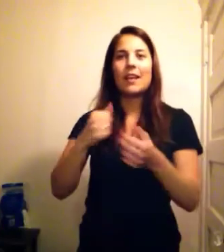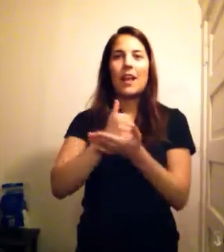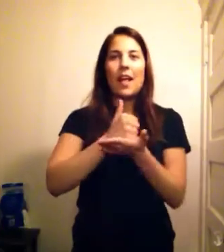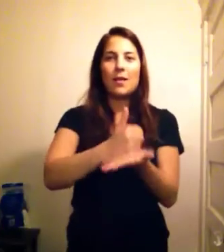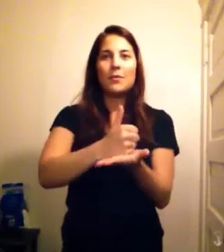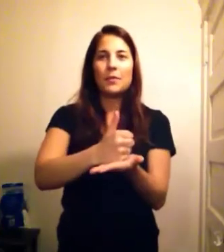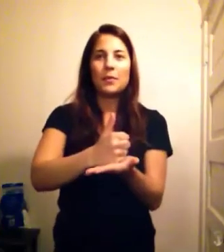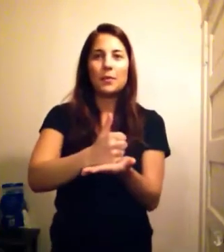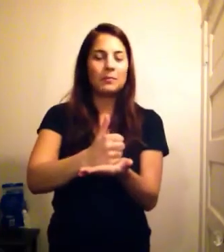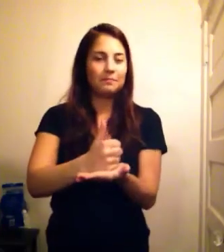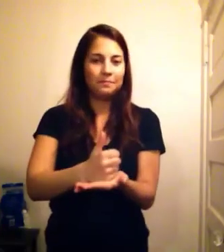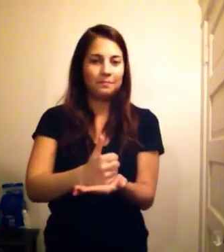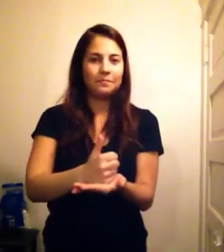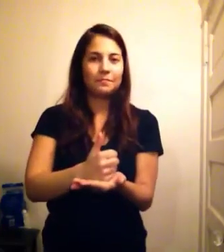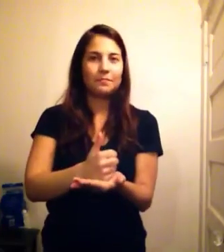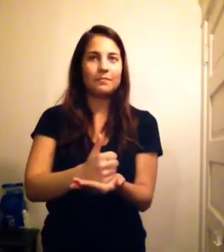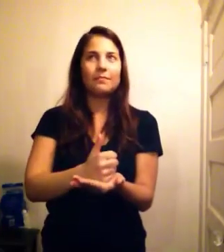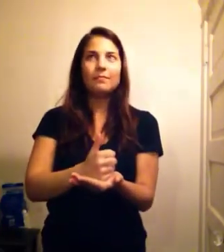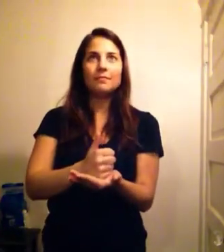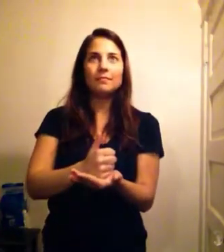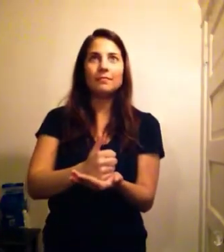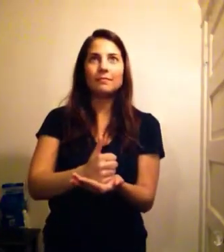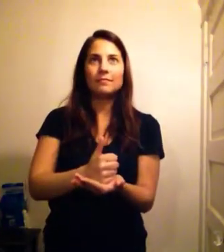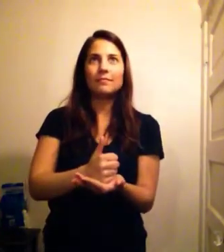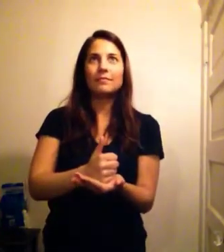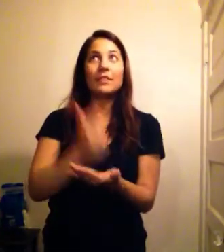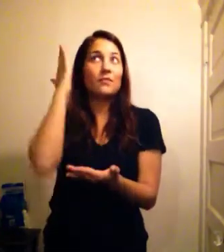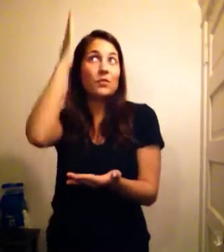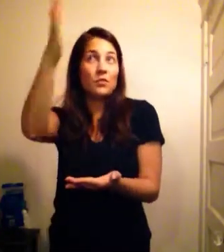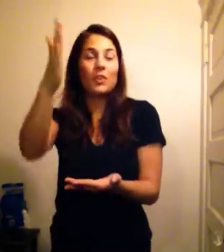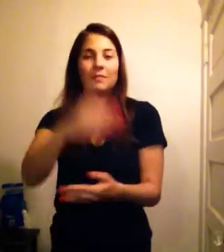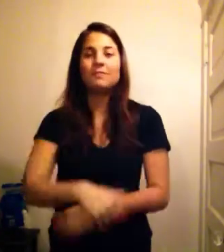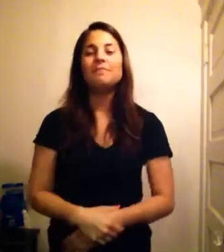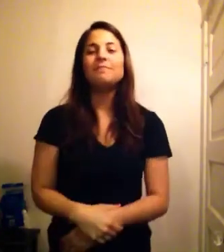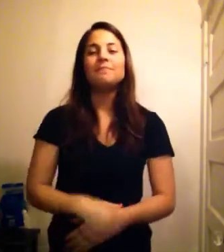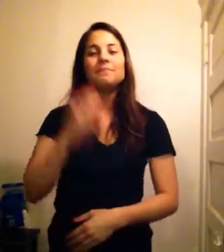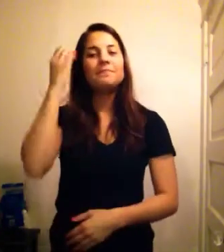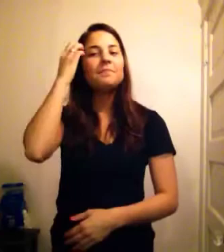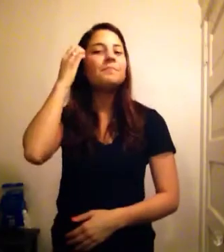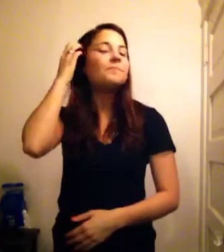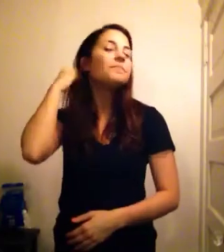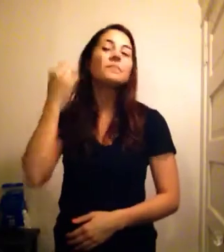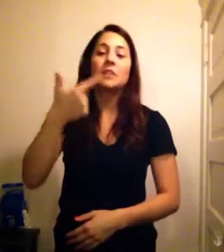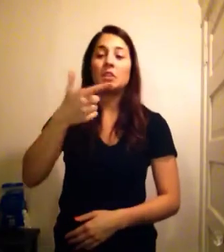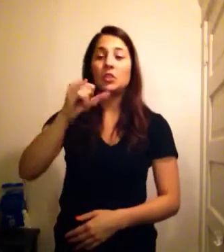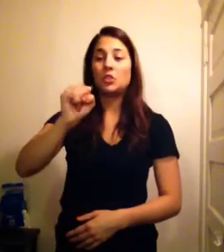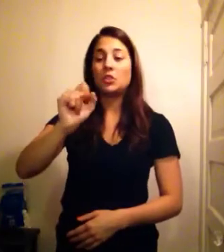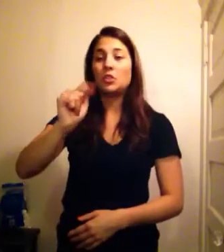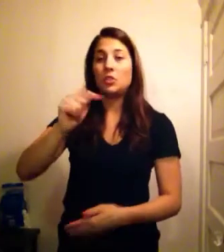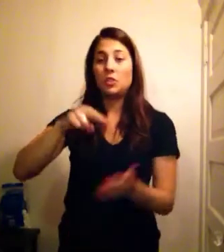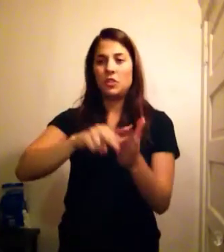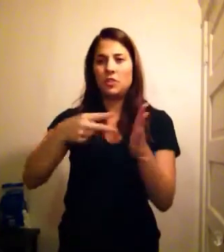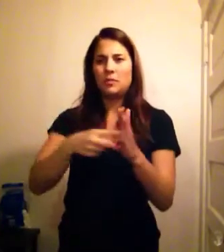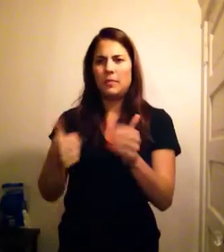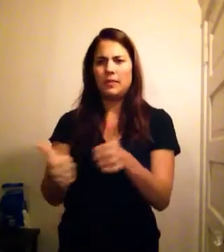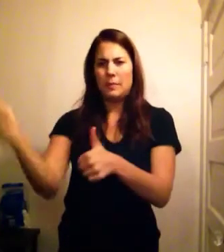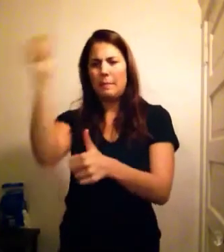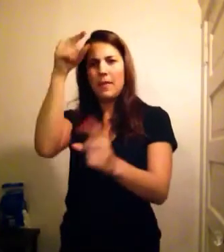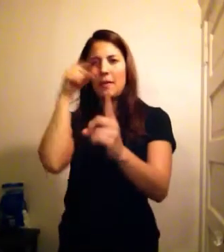Now to recap, the gist is the essence of the author's work. Being able to properly determine the gist of a work